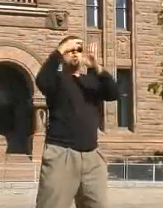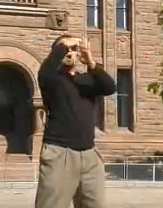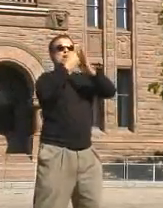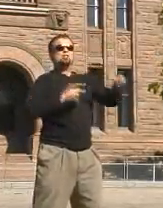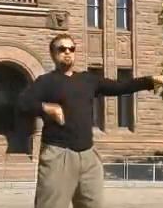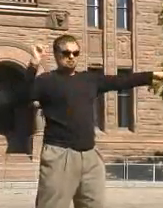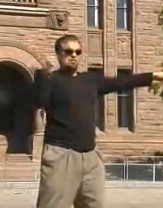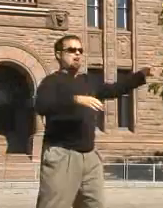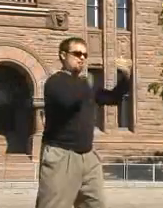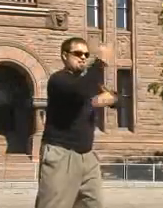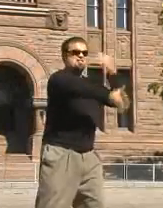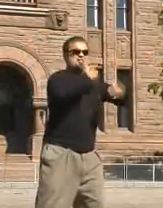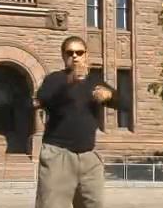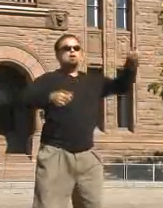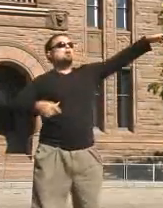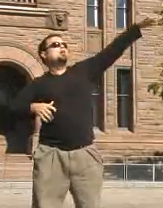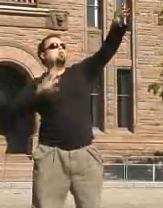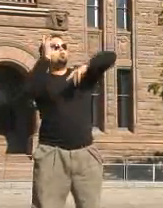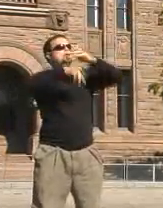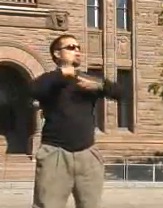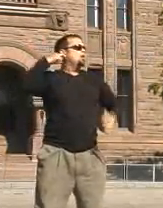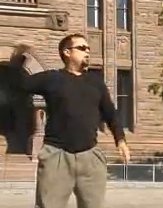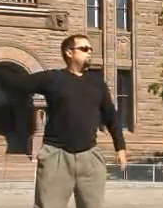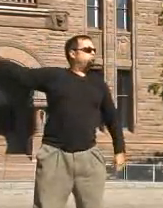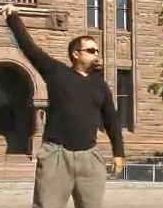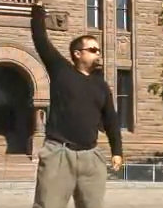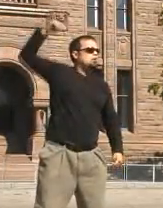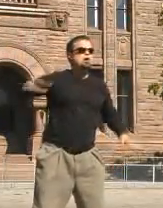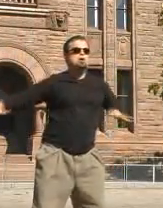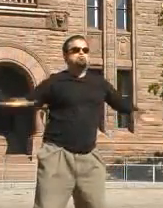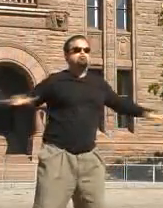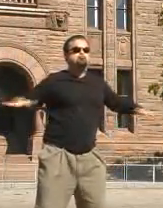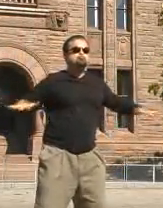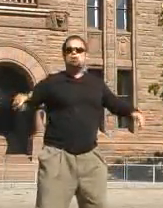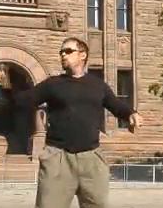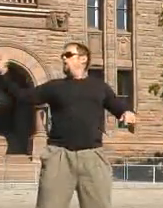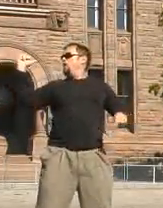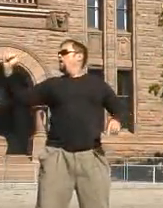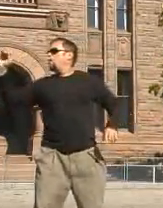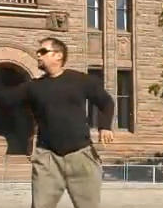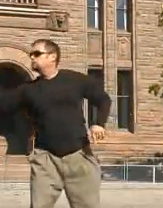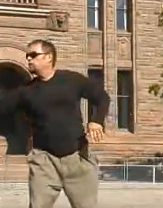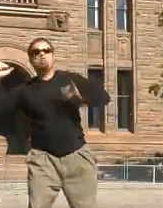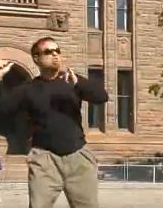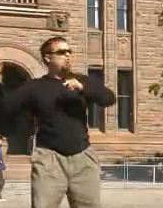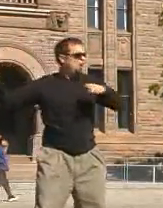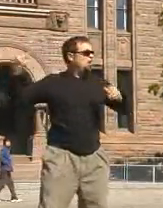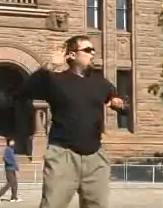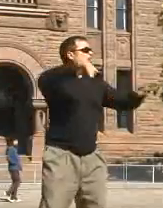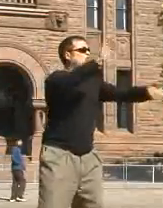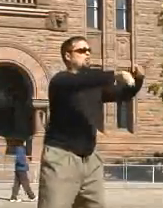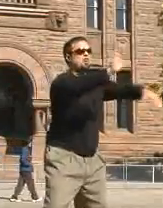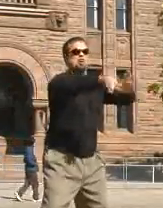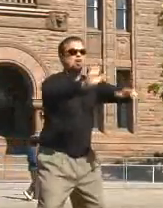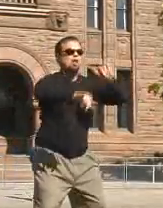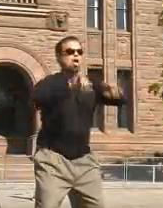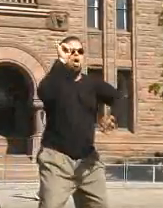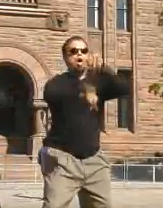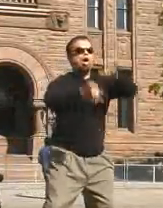went on there about the regulations that Chris just talked about. That's making movements. That's shaking the world. People are aware of it, and they